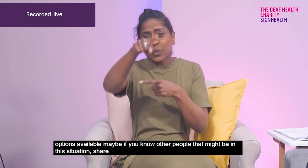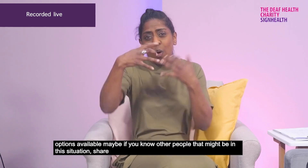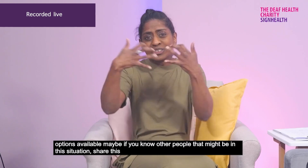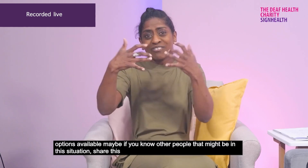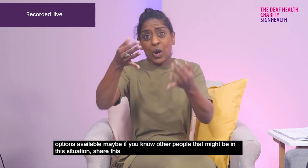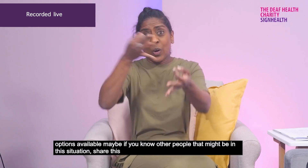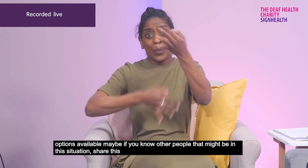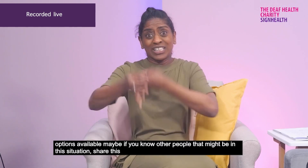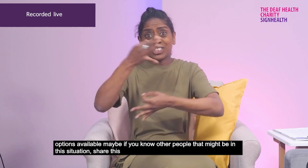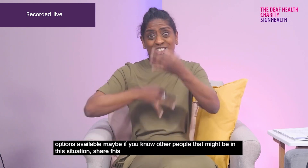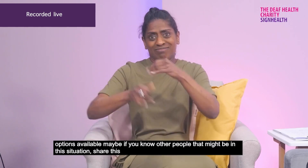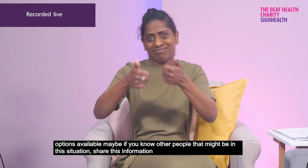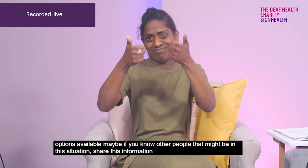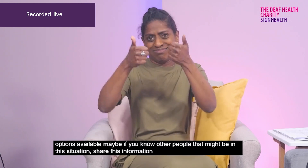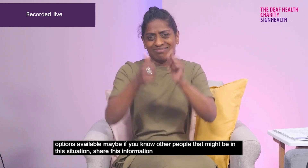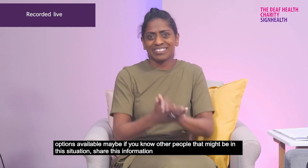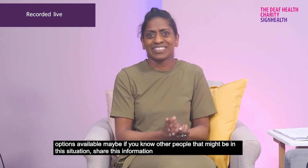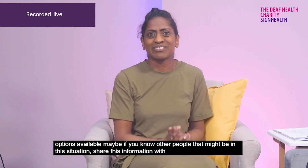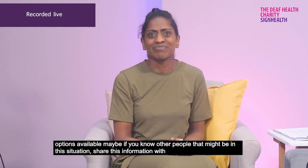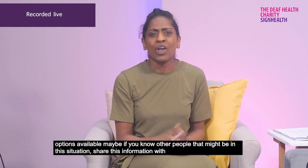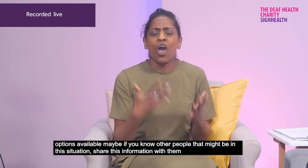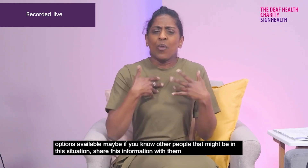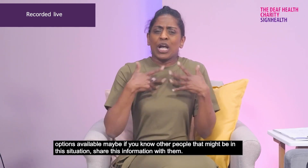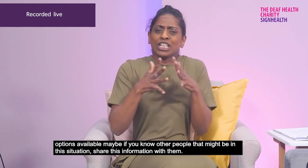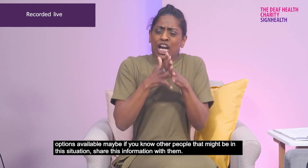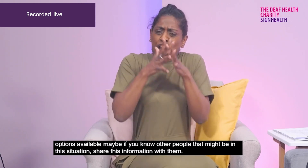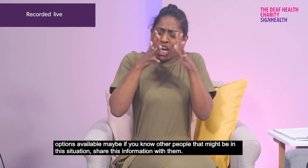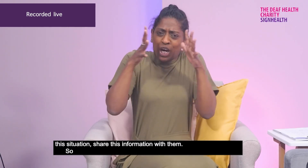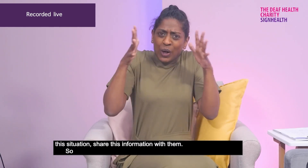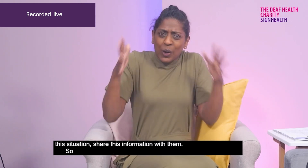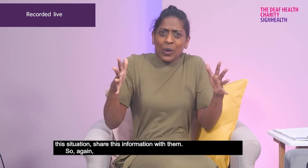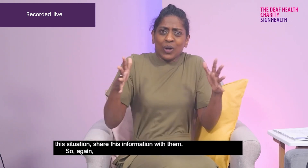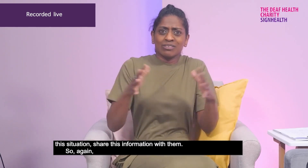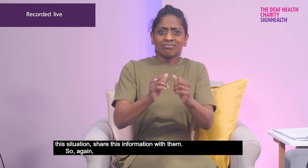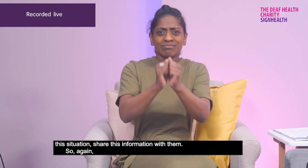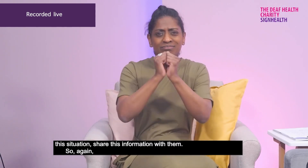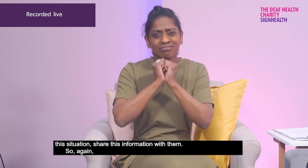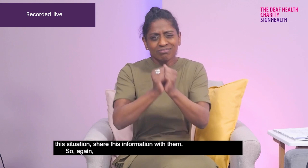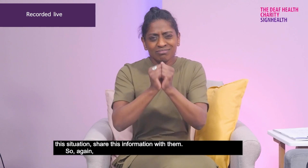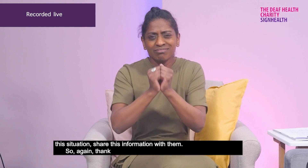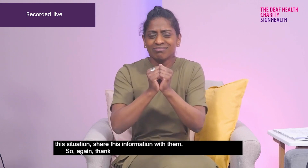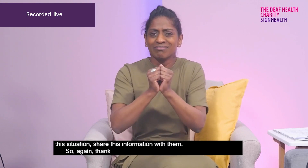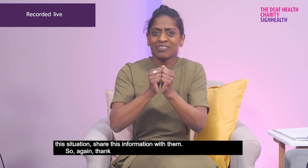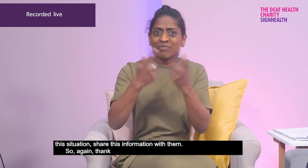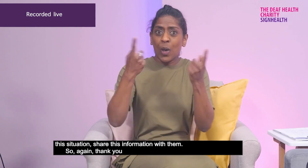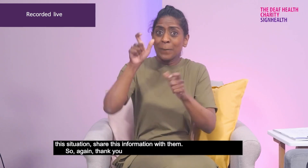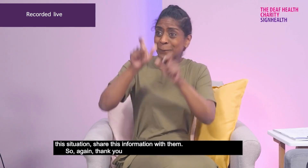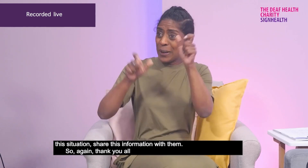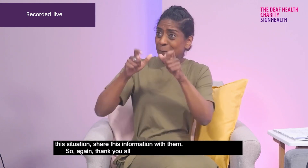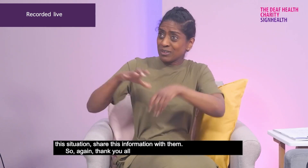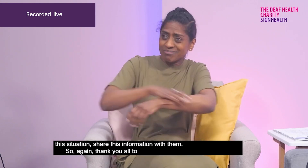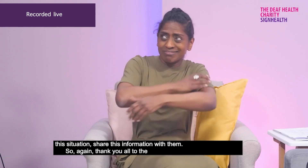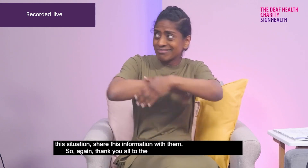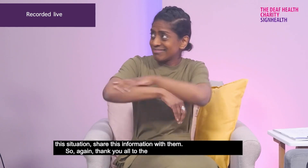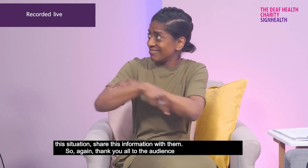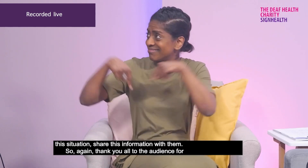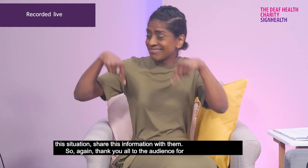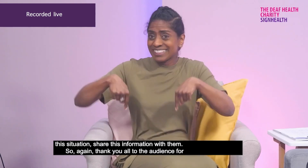So again, thank you all, the audience, for sending in your questions. And I would like to say a huge appreciation for everybody who's